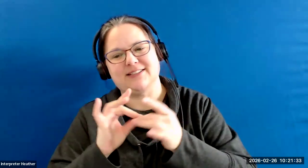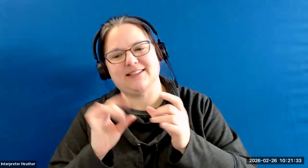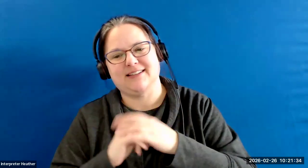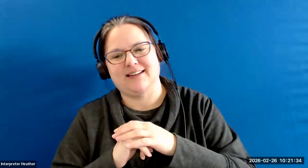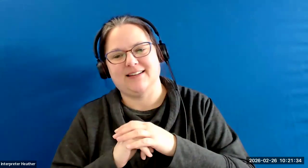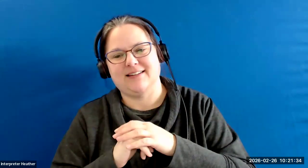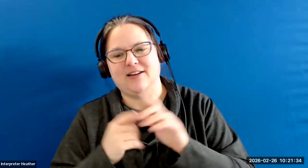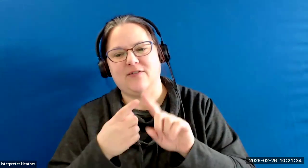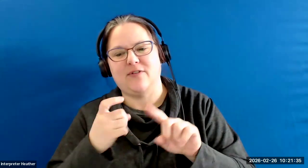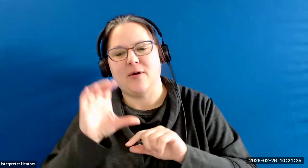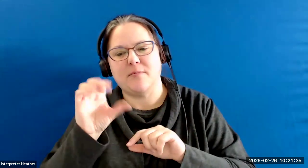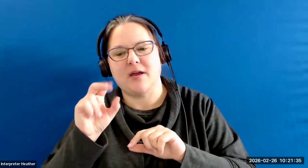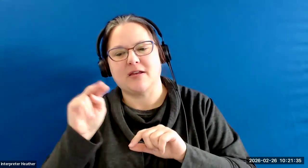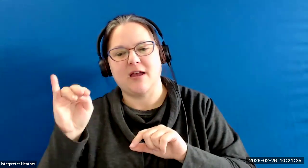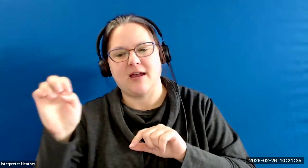from Connie.